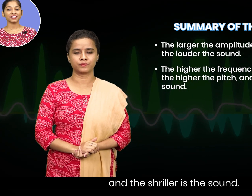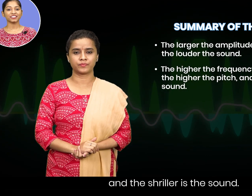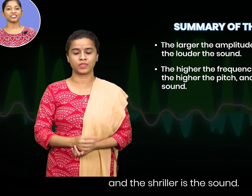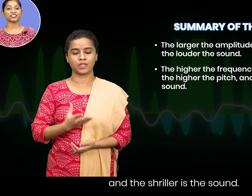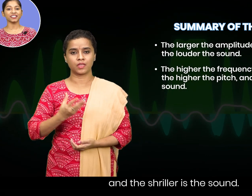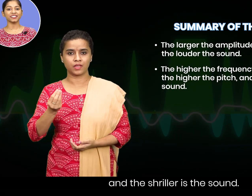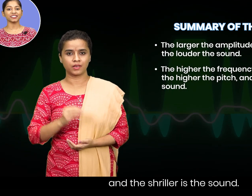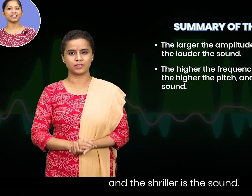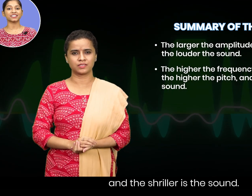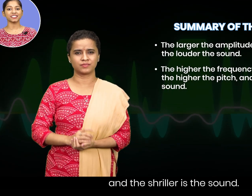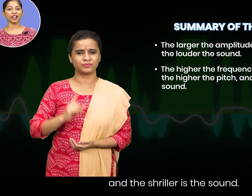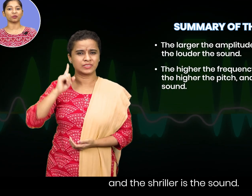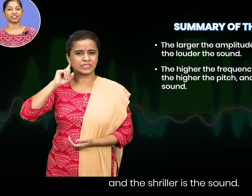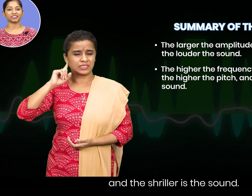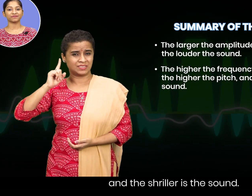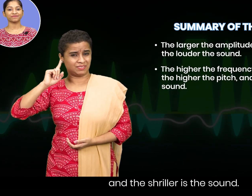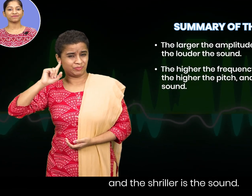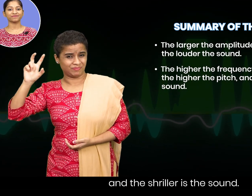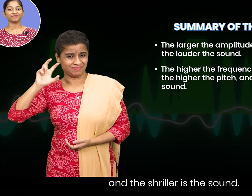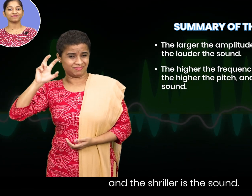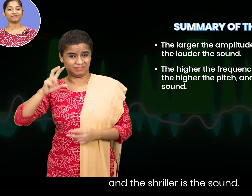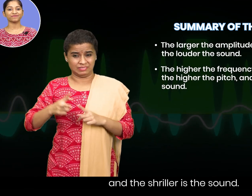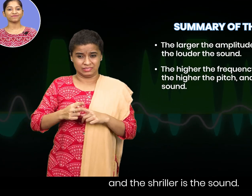and the shriller is the sound.